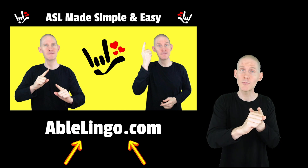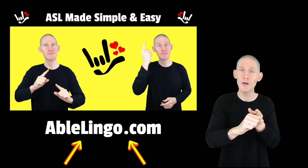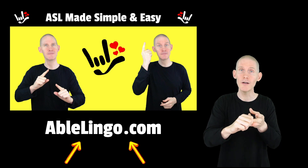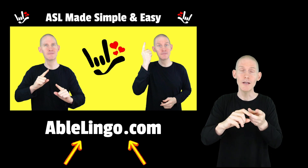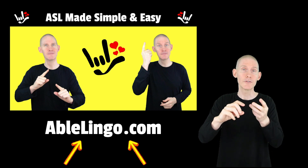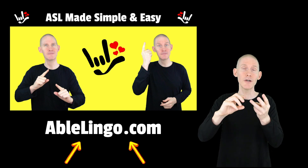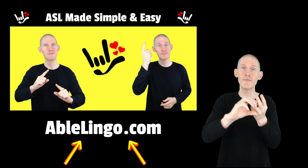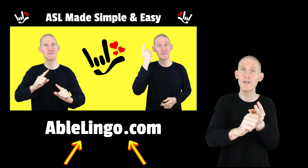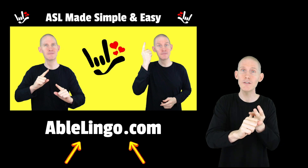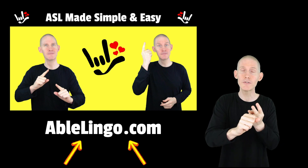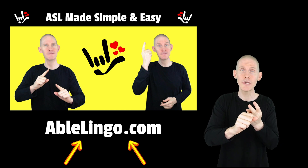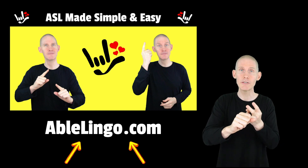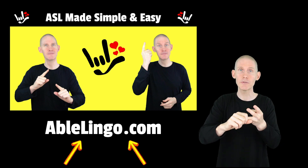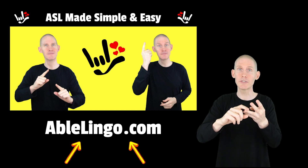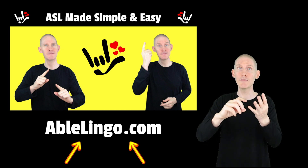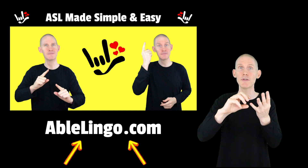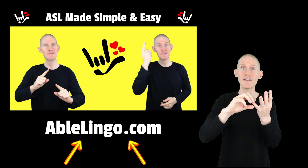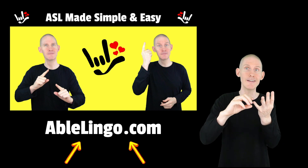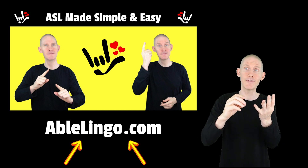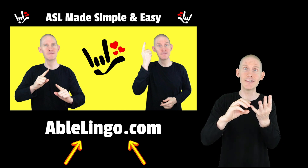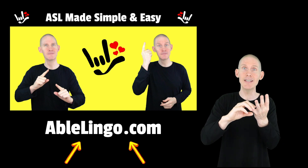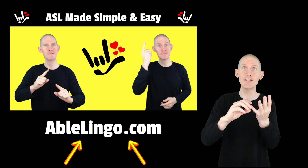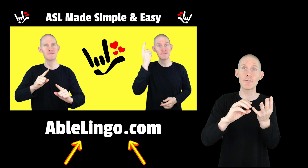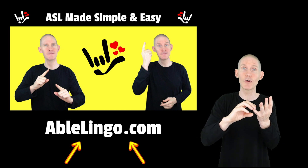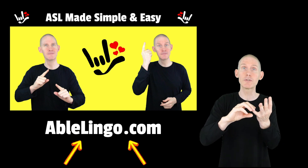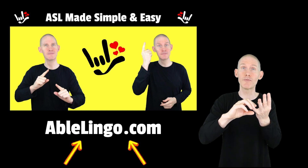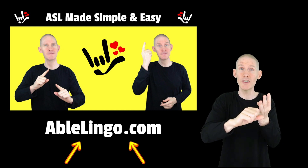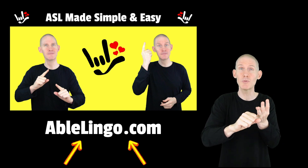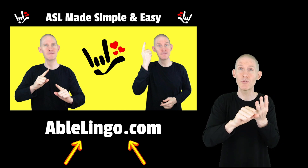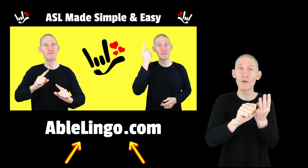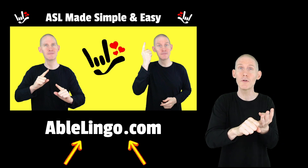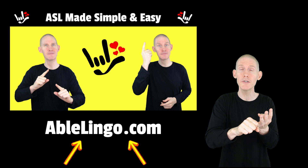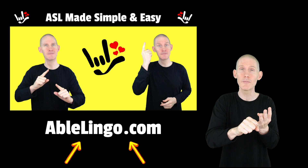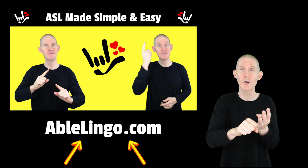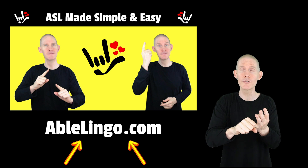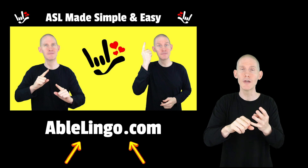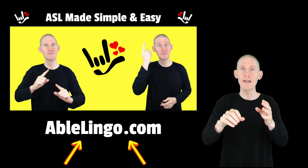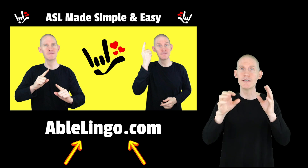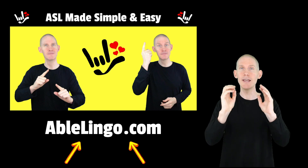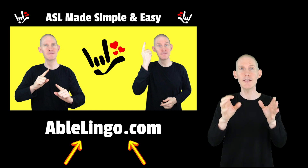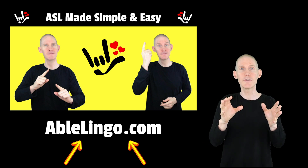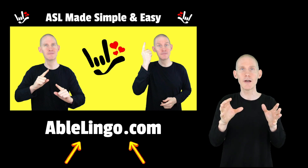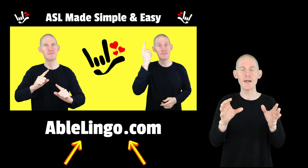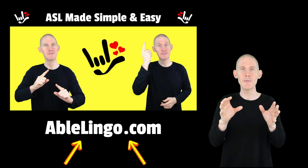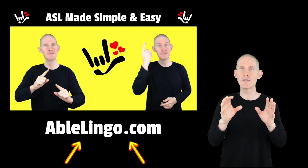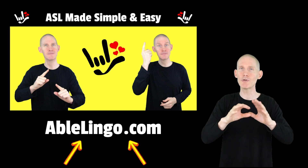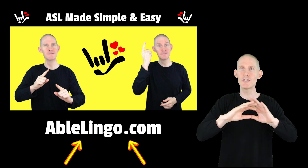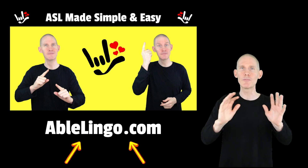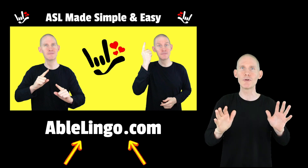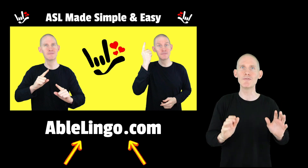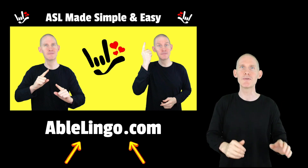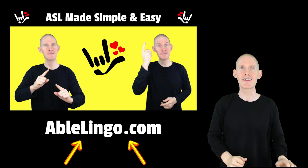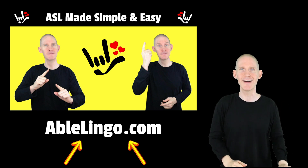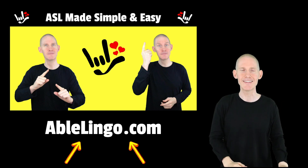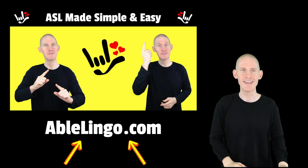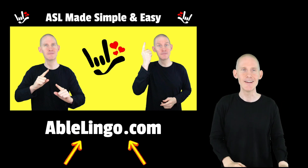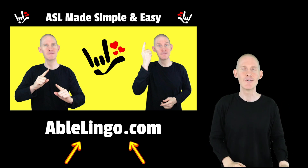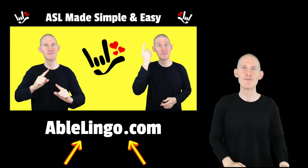well. Trying to fit it in your schedule. See if the teaching approach fits with your learning approach. Take your time. Make sure you can preview the content.